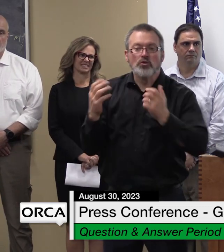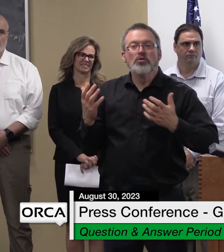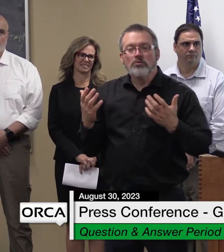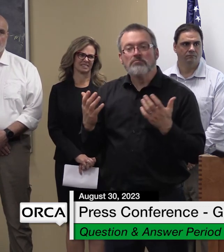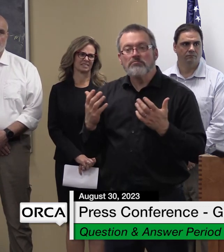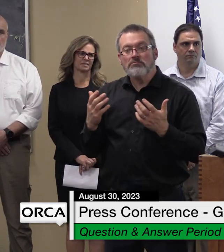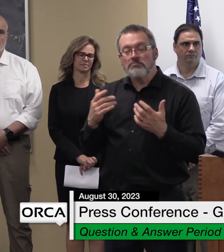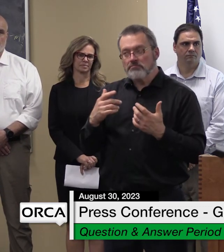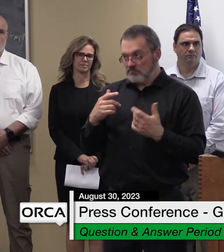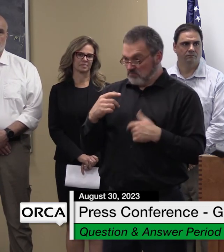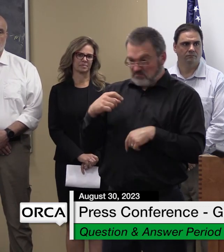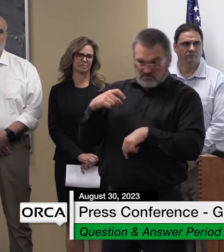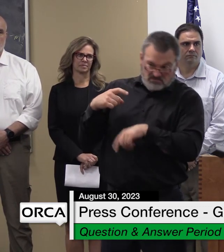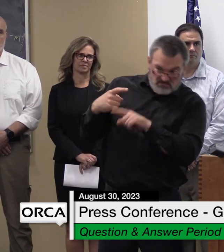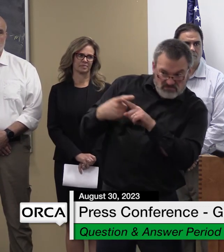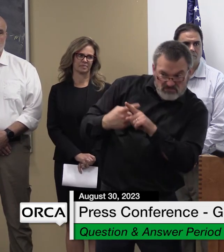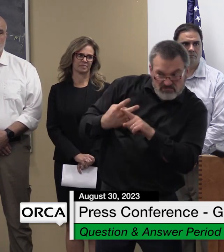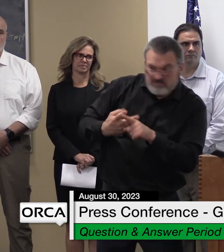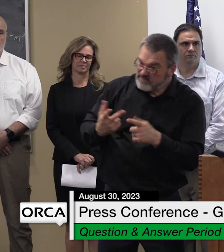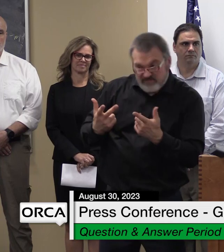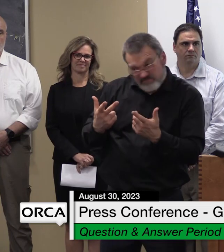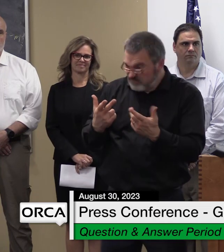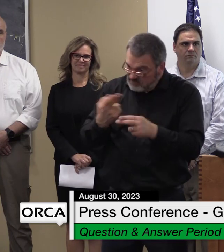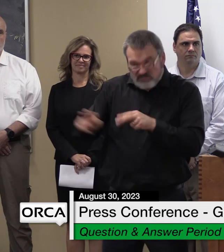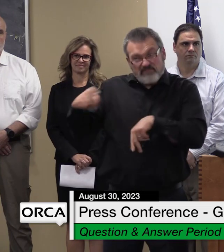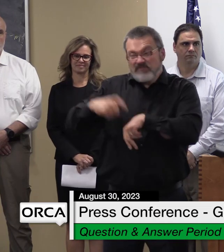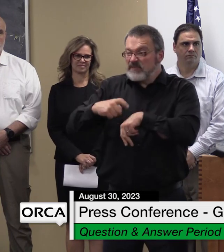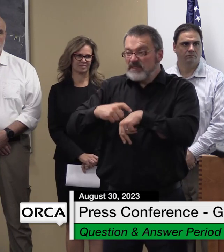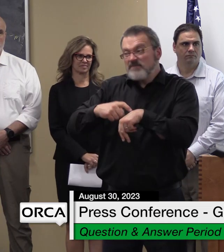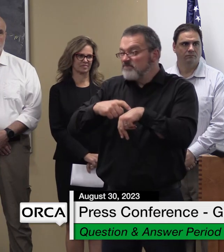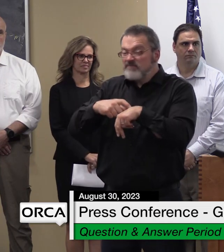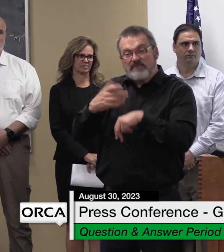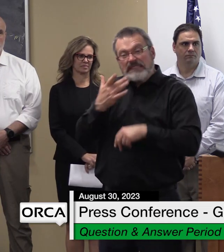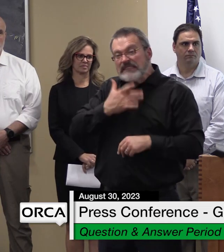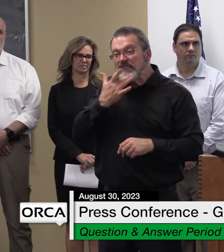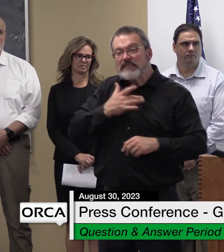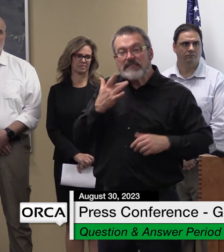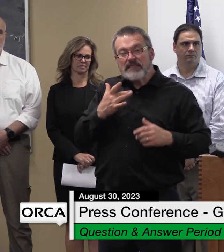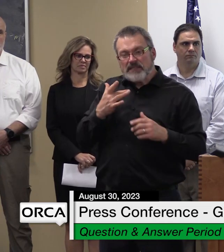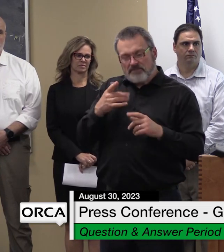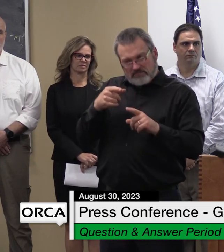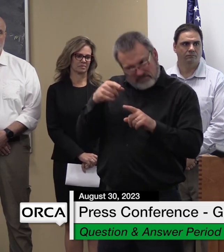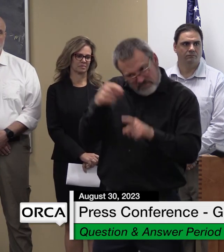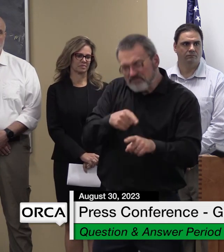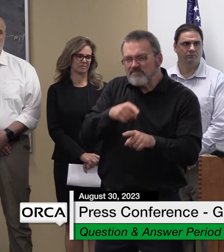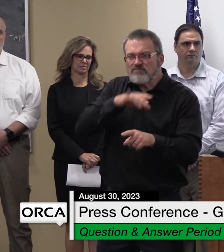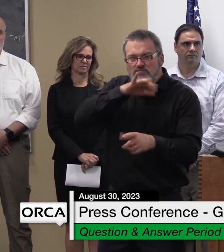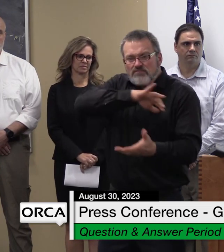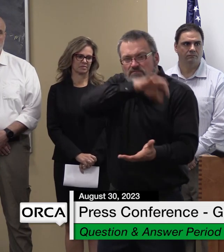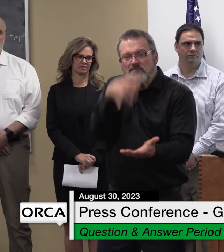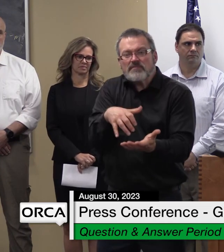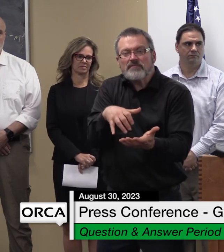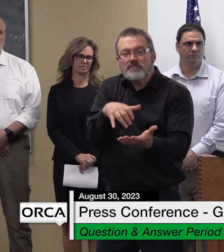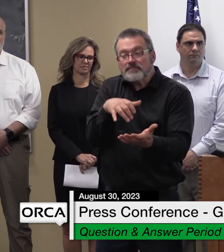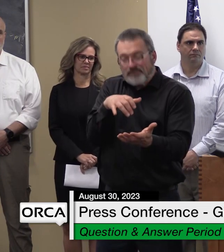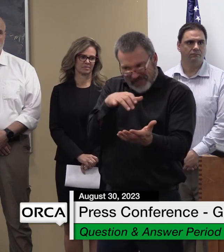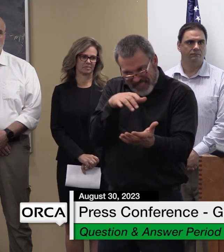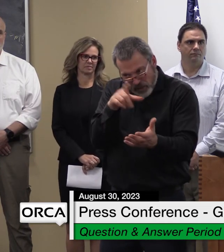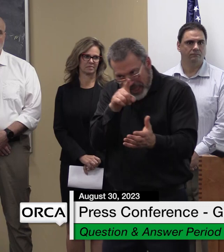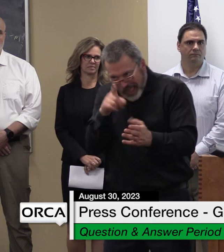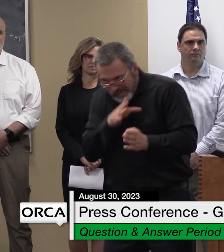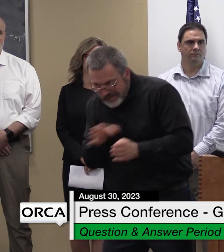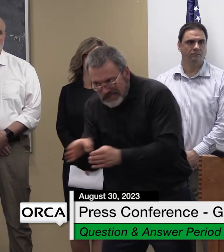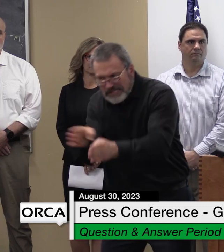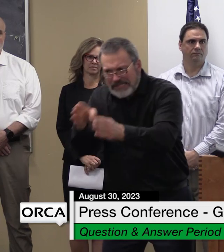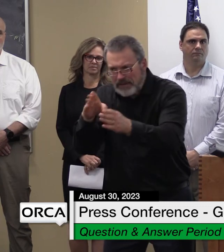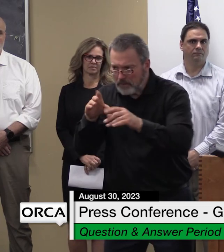we have to focus on that. So just getting that debris cleaned up around in our right-of-ways is going to be enough. And I'm not sure